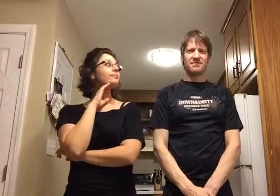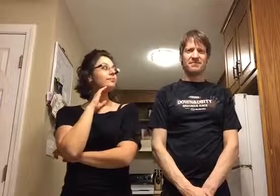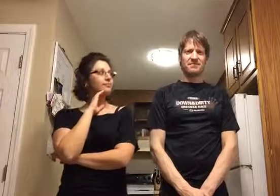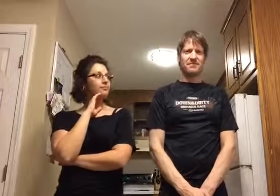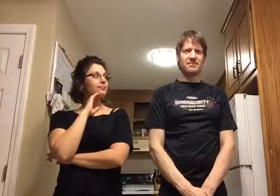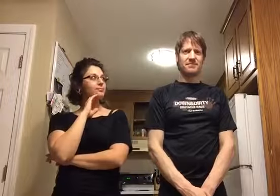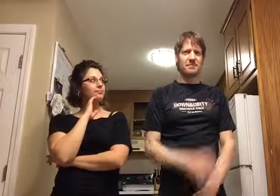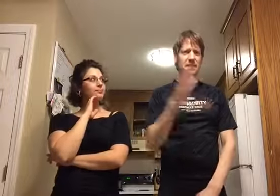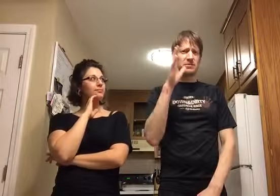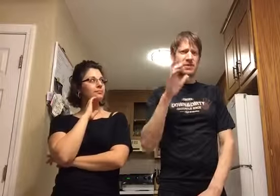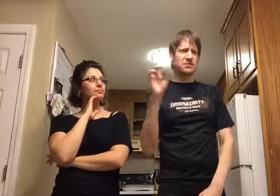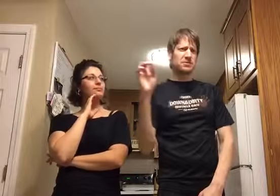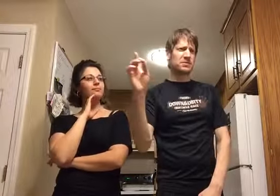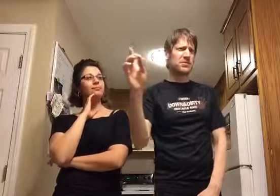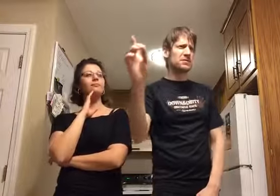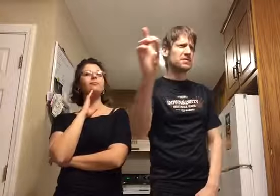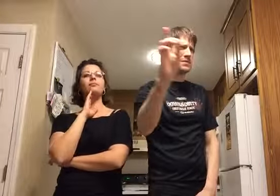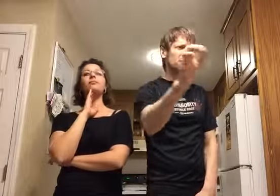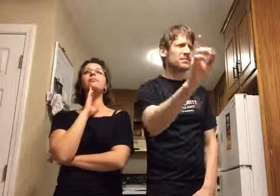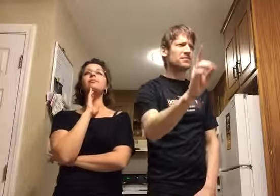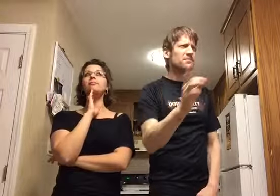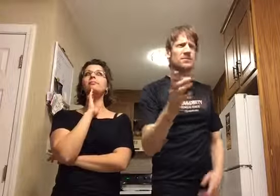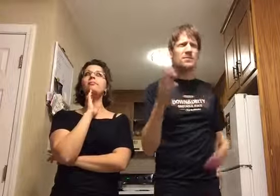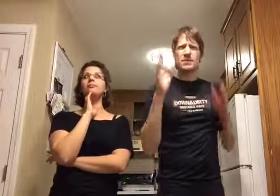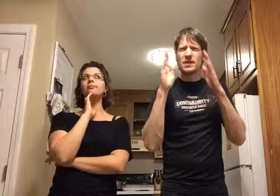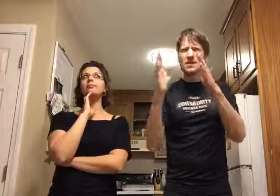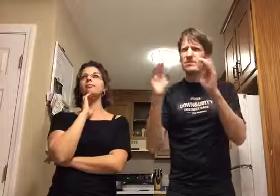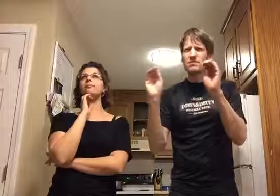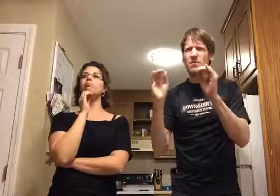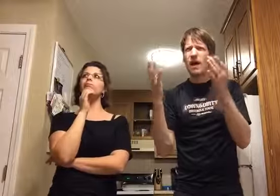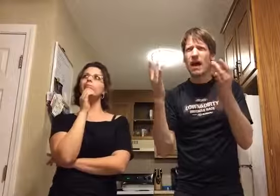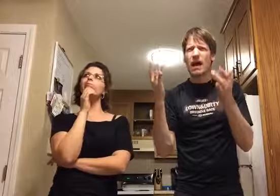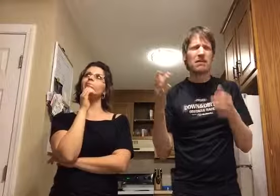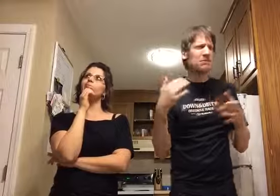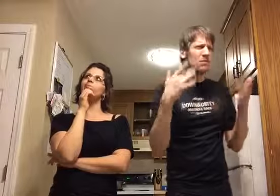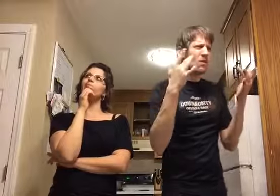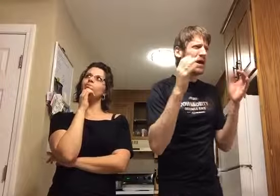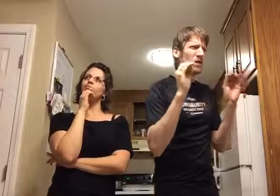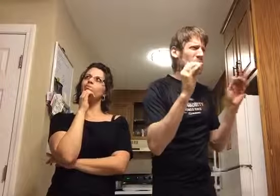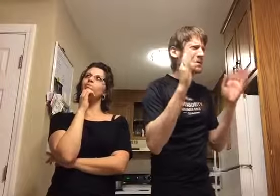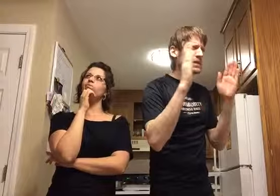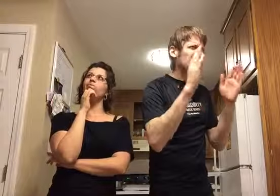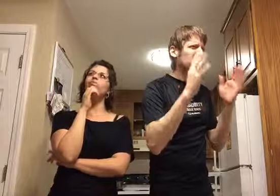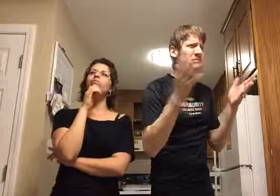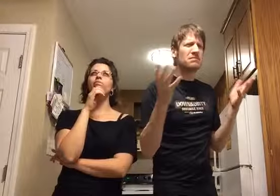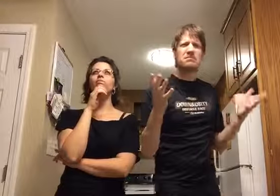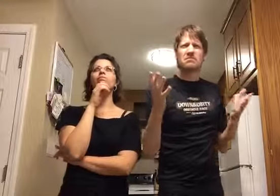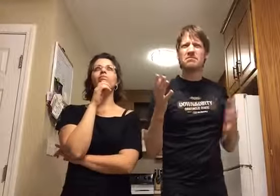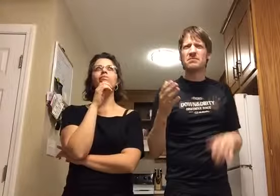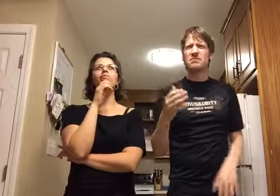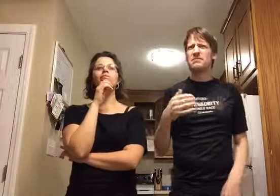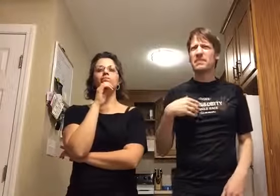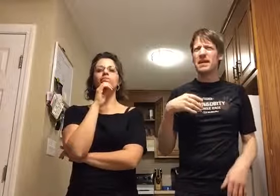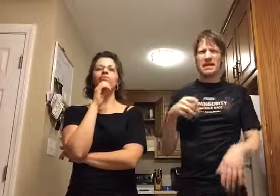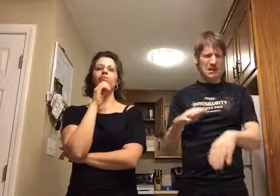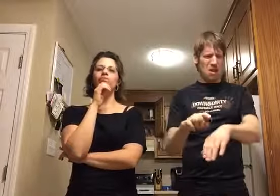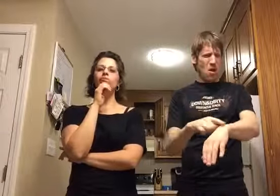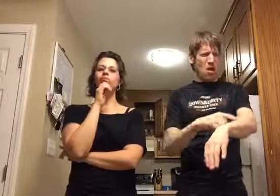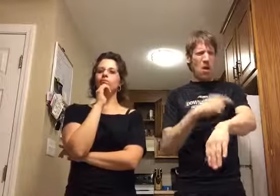out. A man walks down the street, he says, why am I short of attention? Got a short little span of attention, and all my nights are so long.